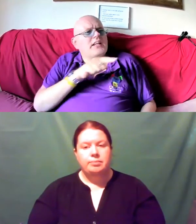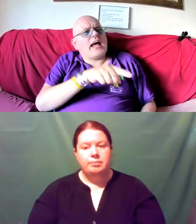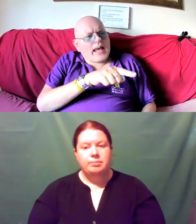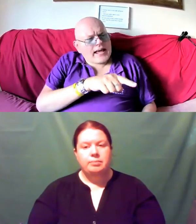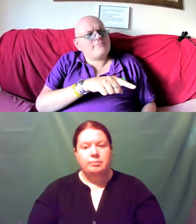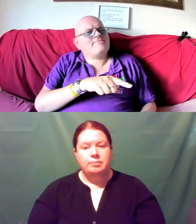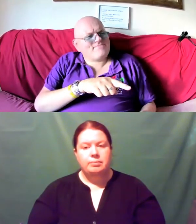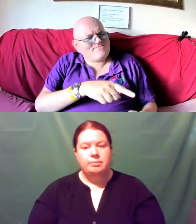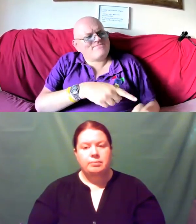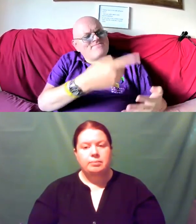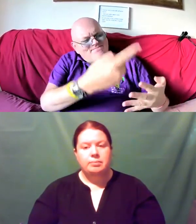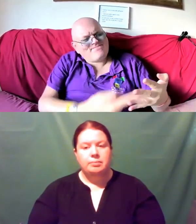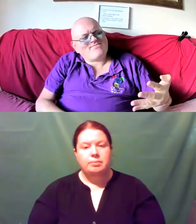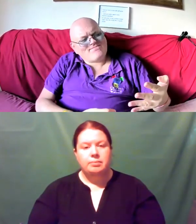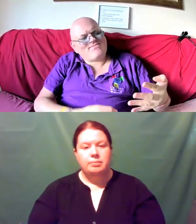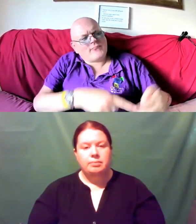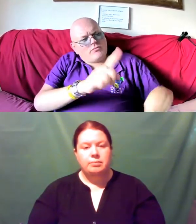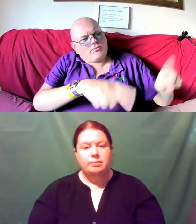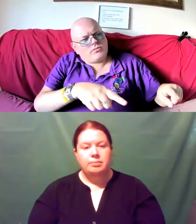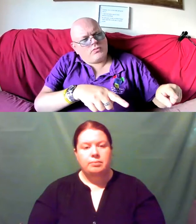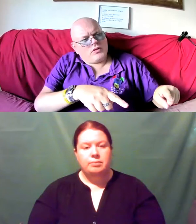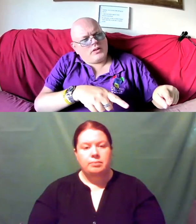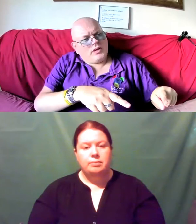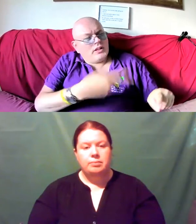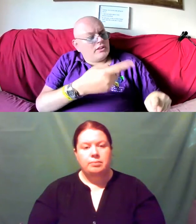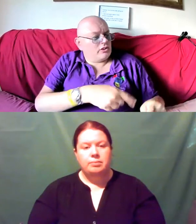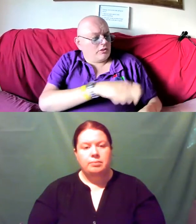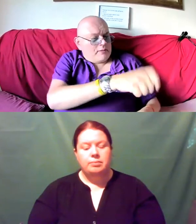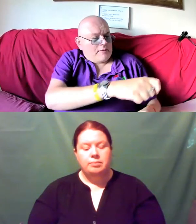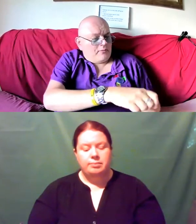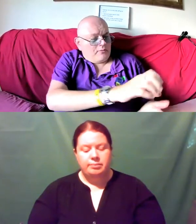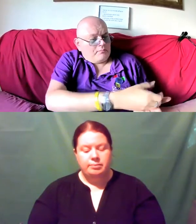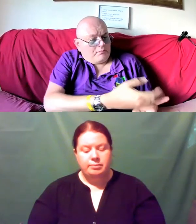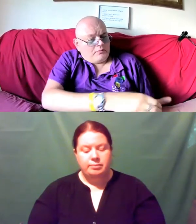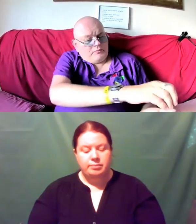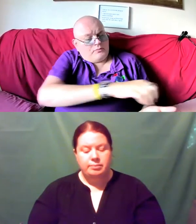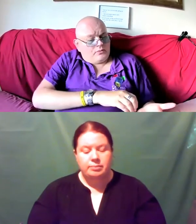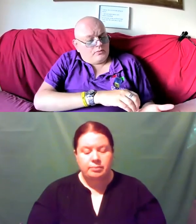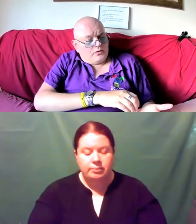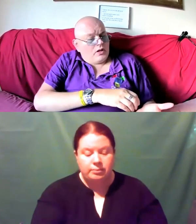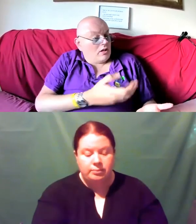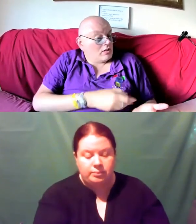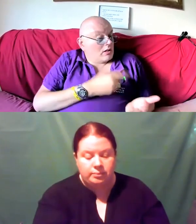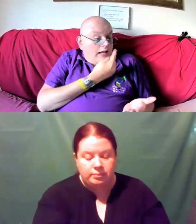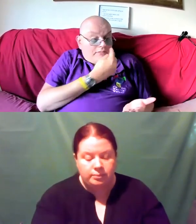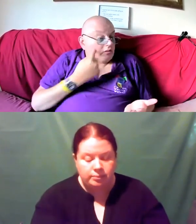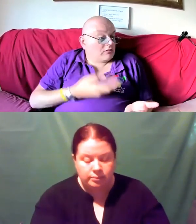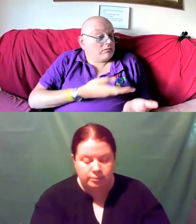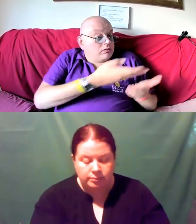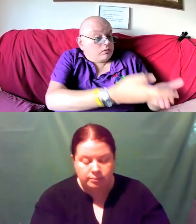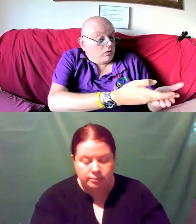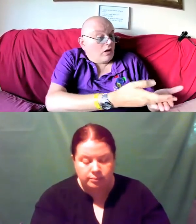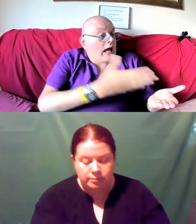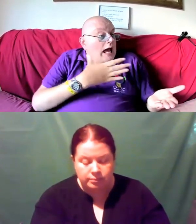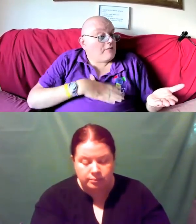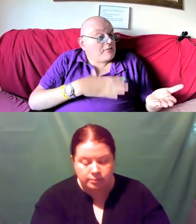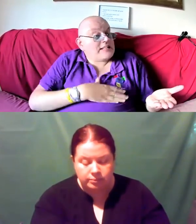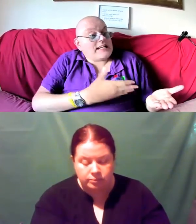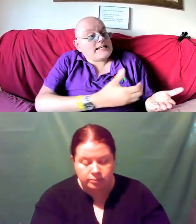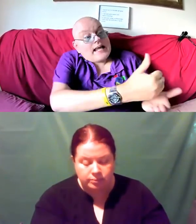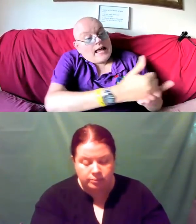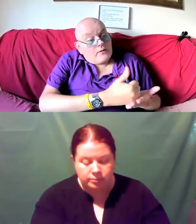to our funders and say, this is a need we didn't know we had and we didn't know how to meet. So we need the resources to do it. And I've